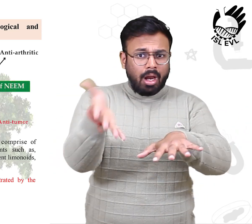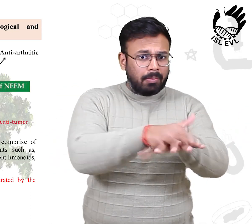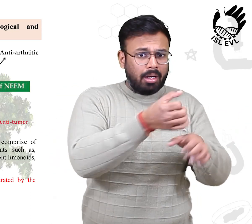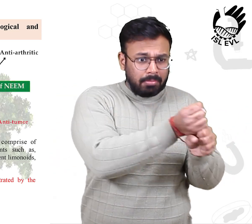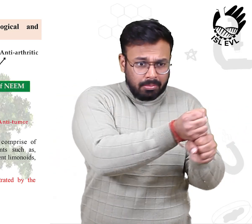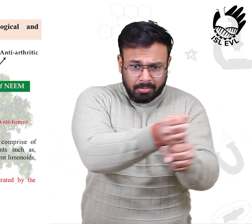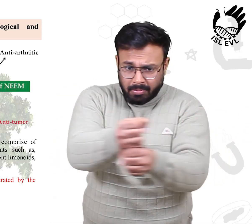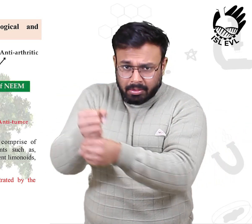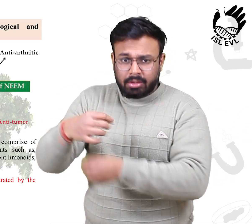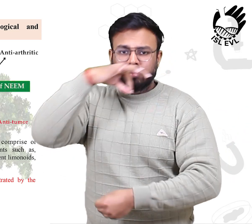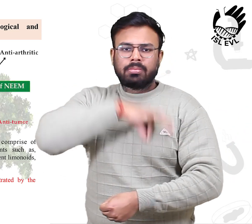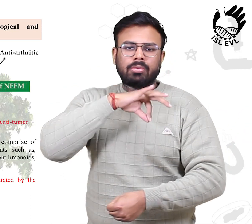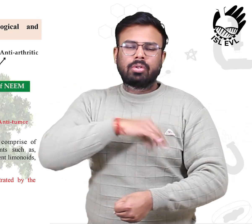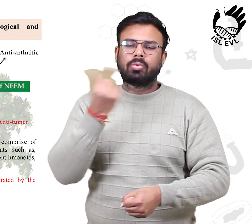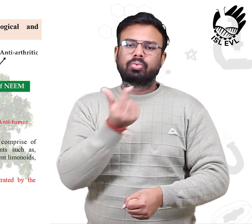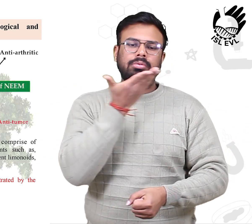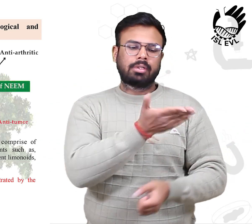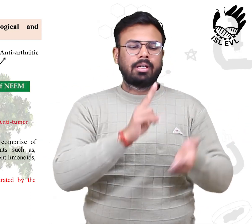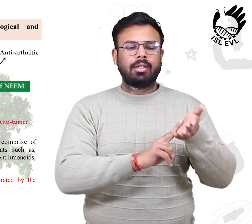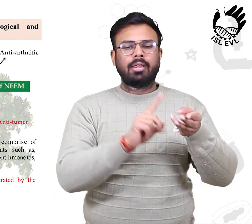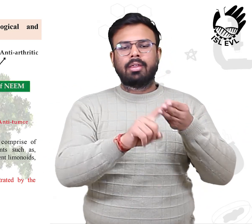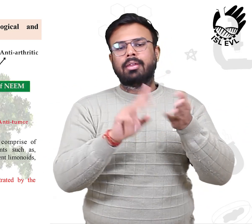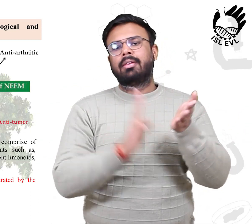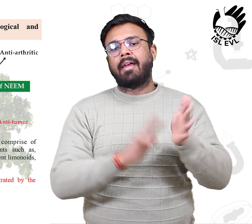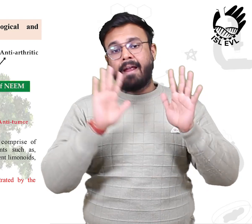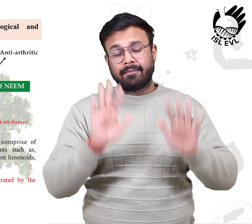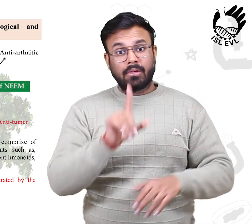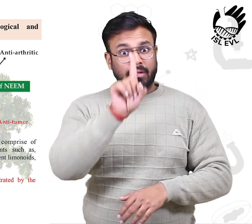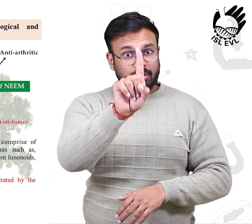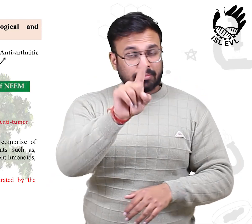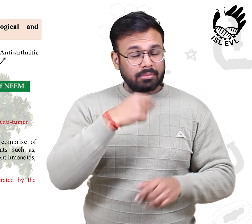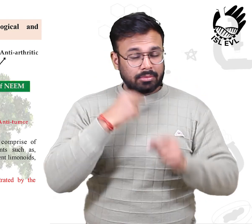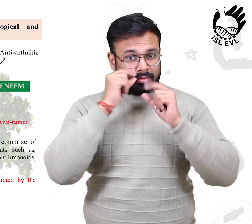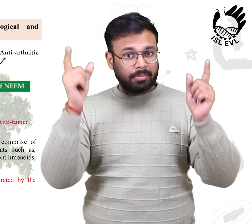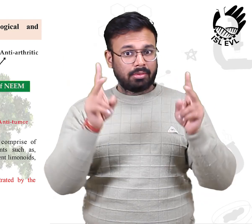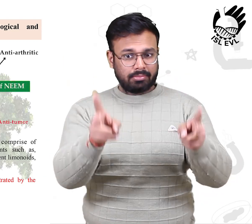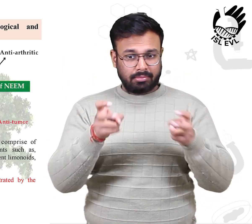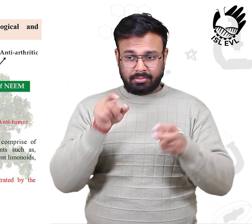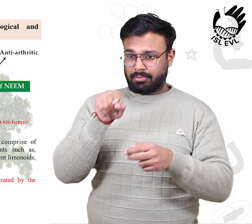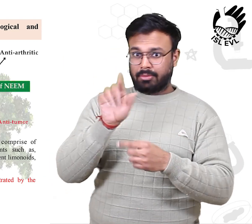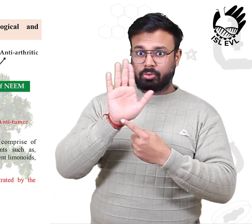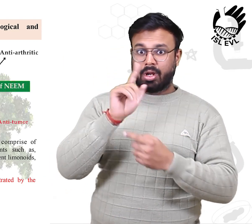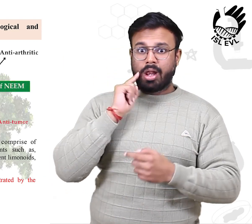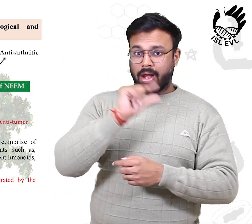of bioactive ingredients such as nimbine, nimbidine, nimbolide,